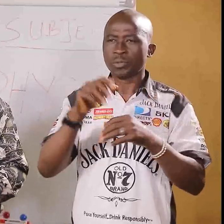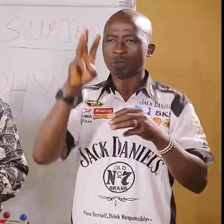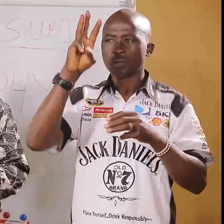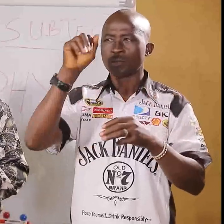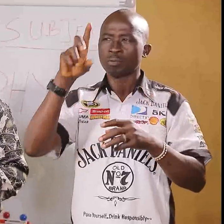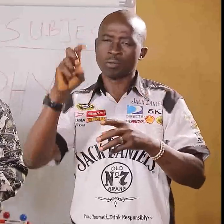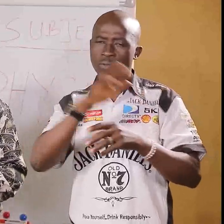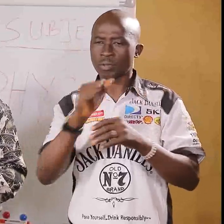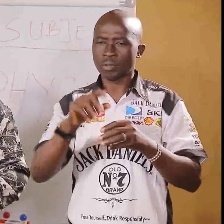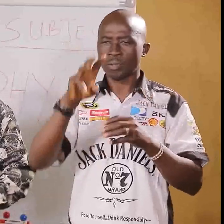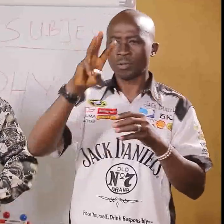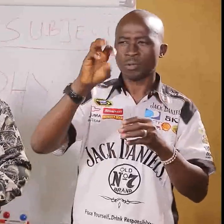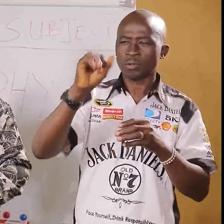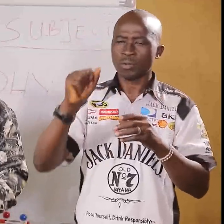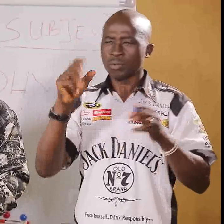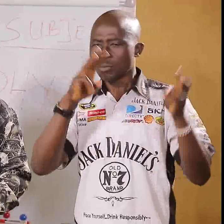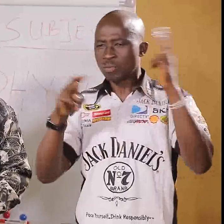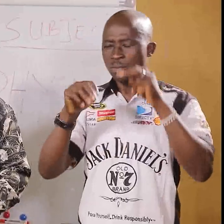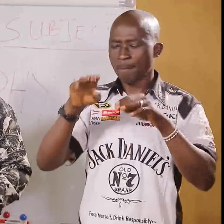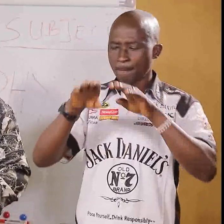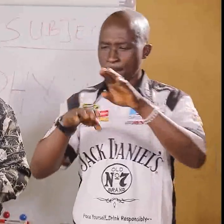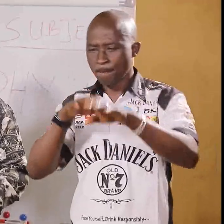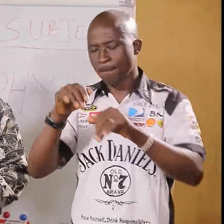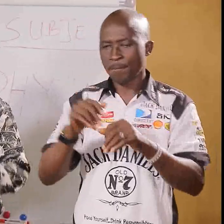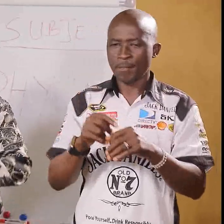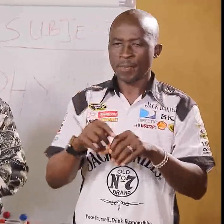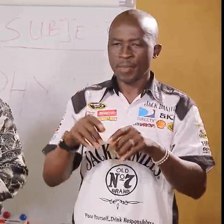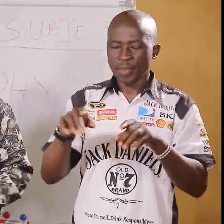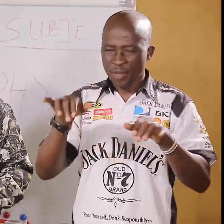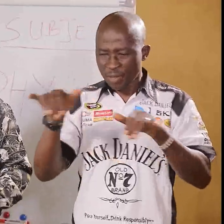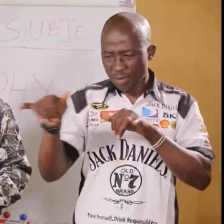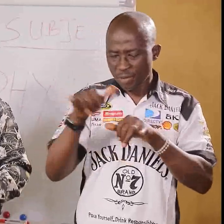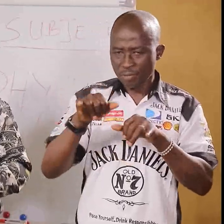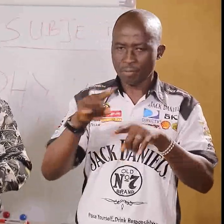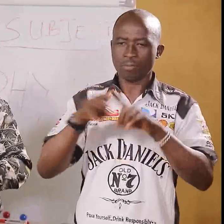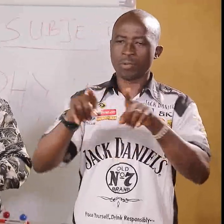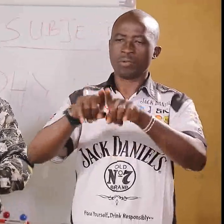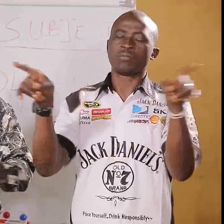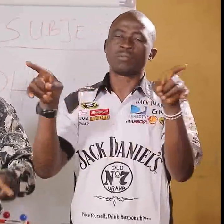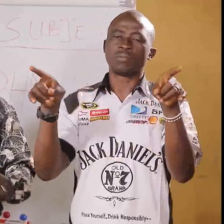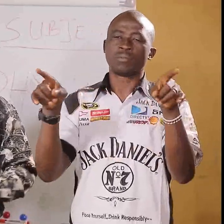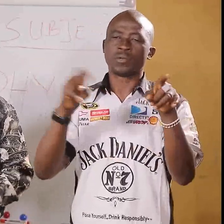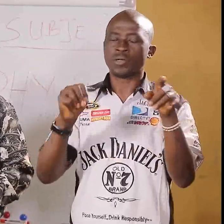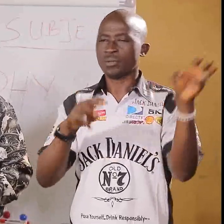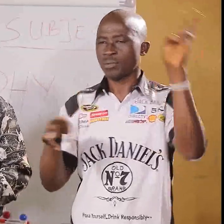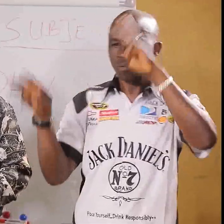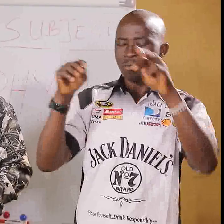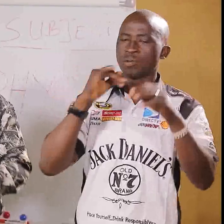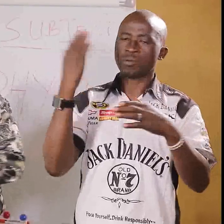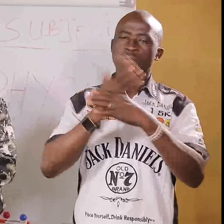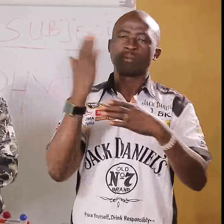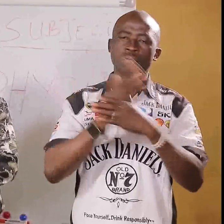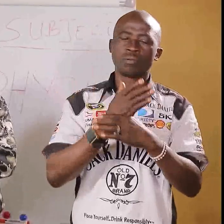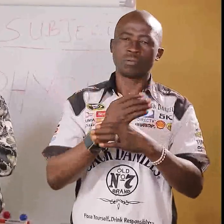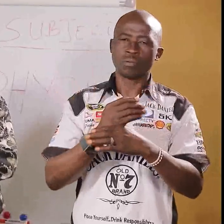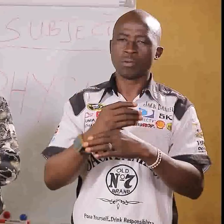motion because they look similar, but there's a difference between them. The wave is a disturbance.